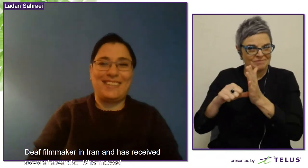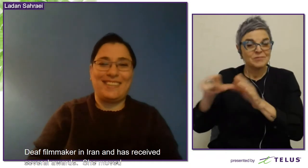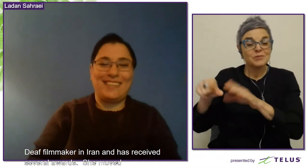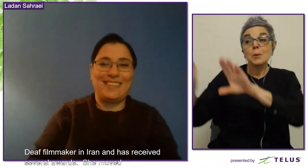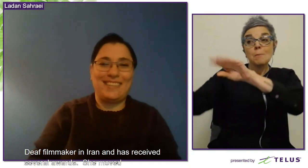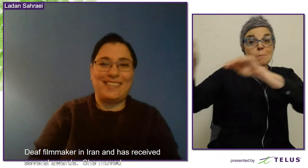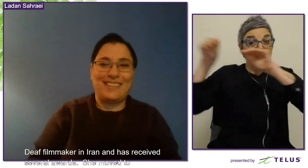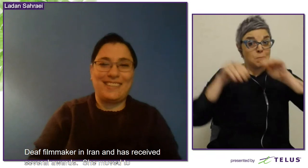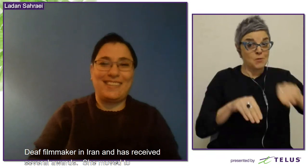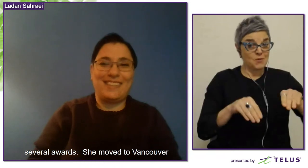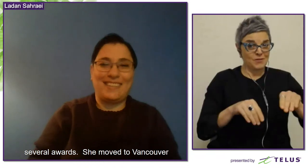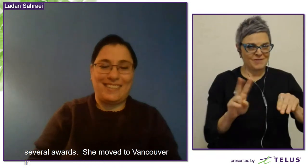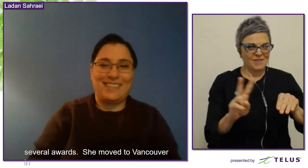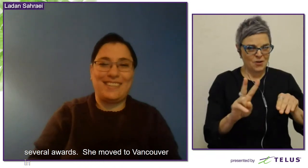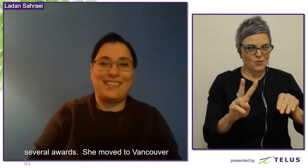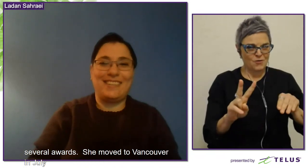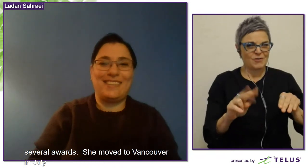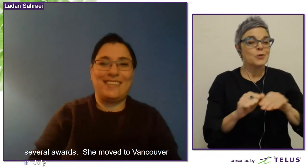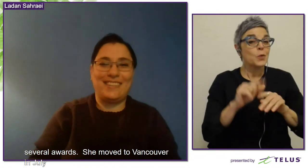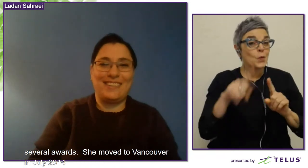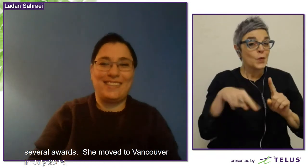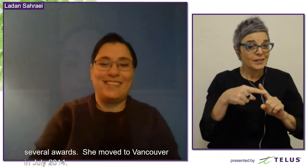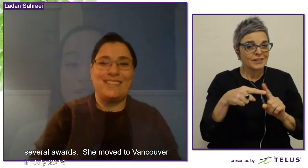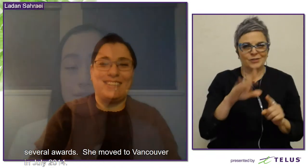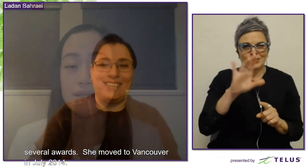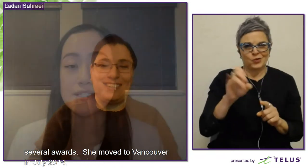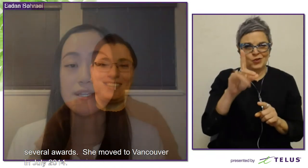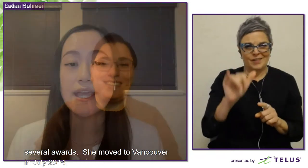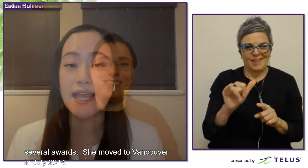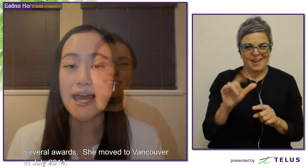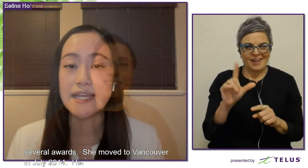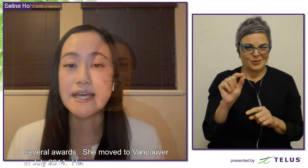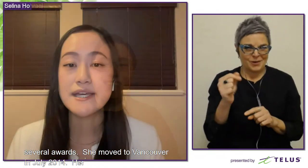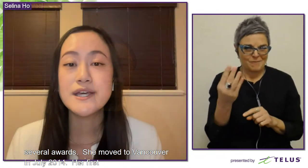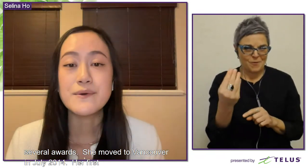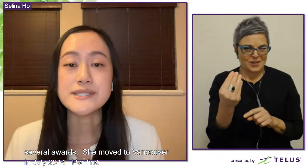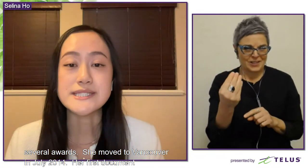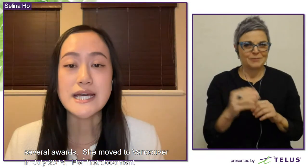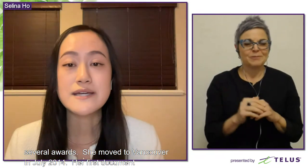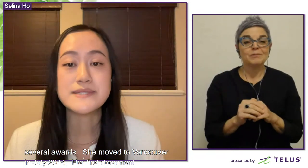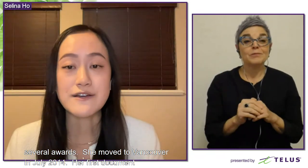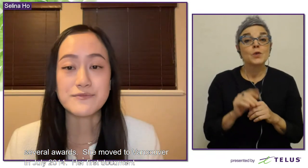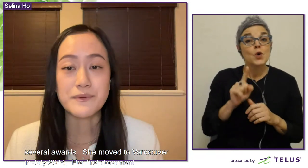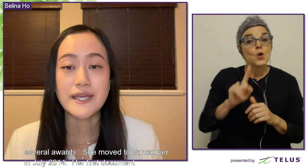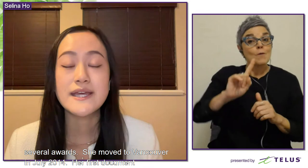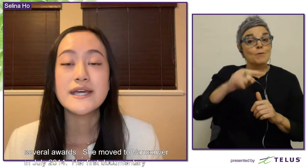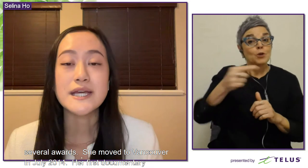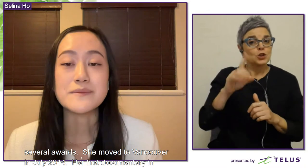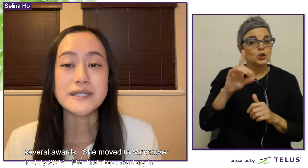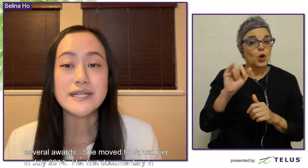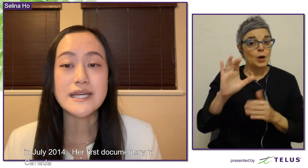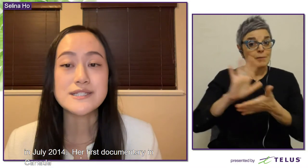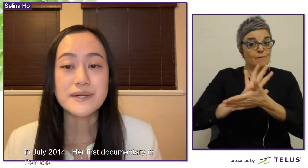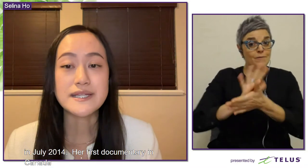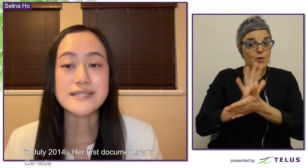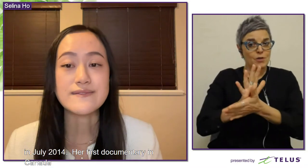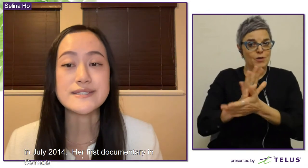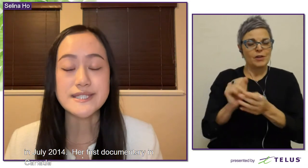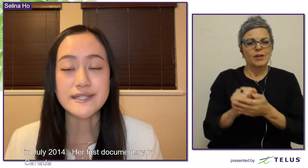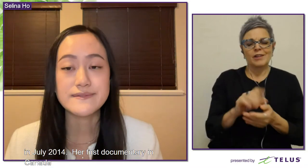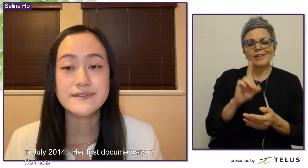in July 2014. Her first documentary in Canada was done on Deaf Boy, completed